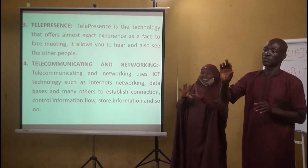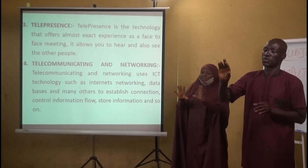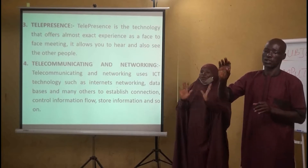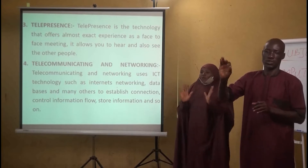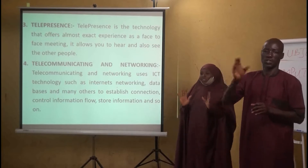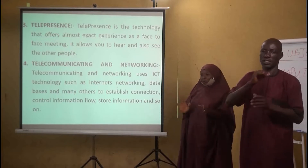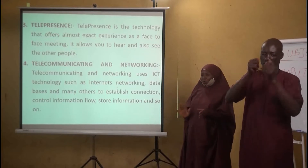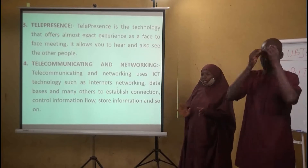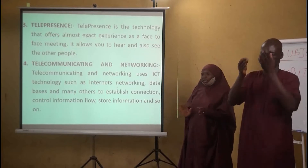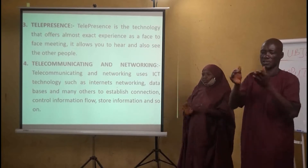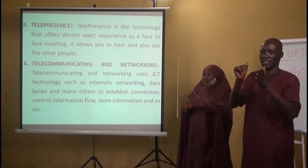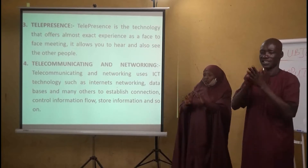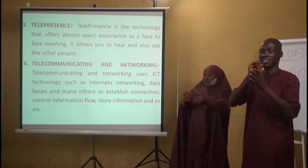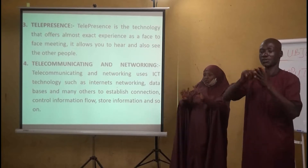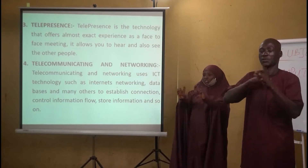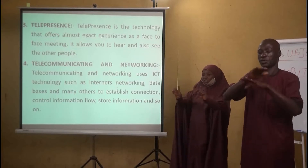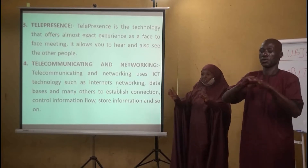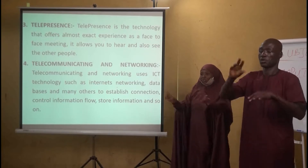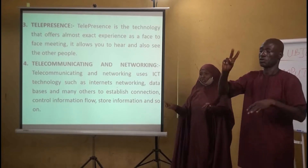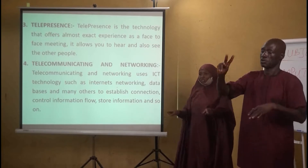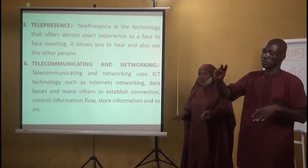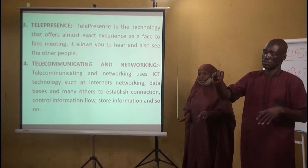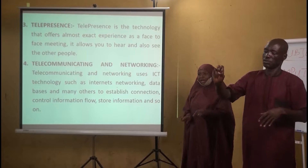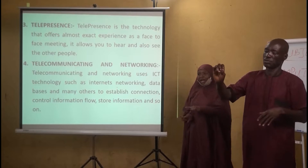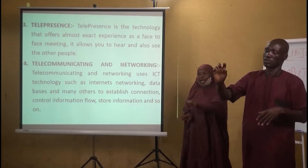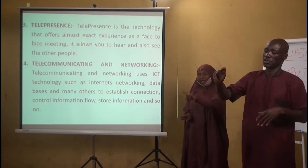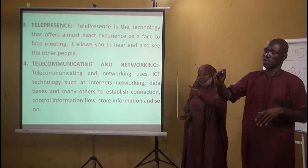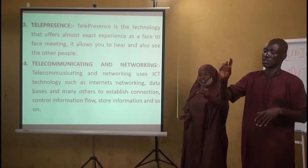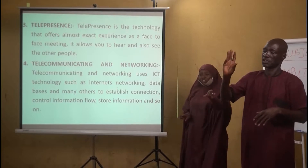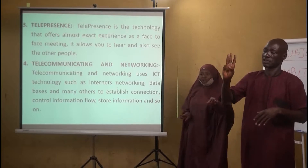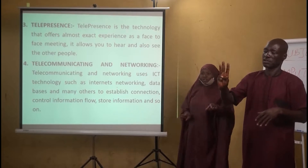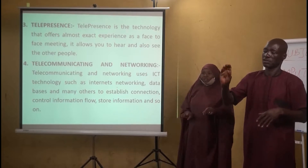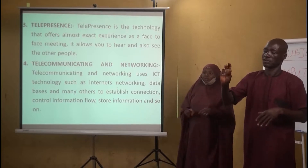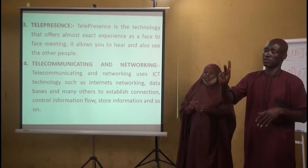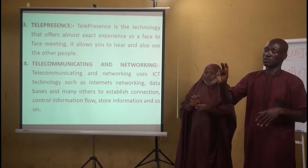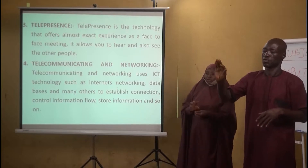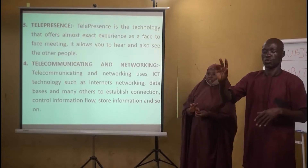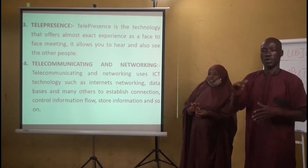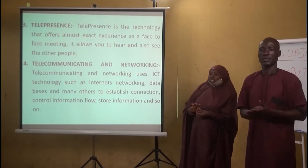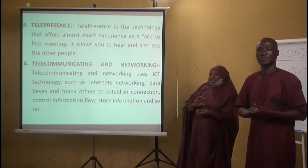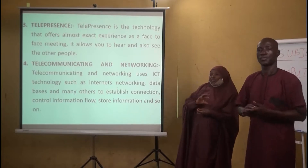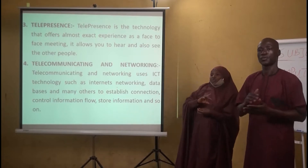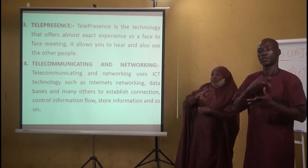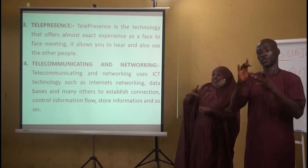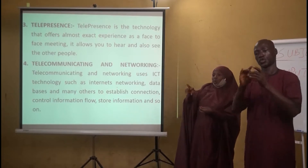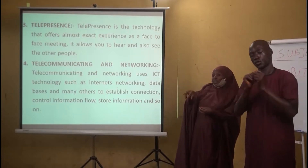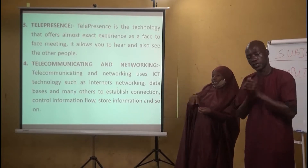simply what networking is, because it is being joined together and you are sharing the resources and information within